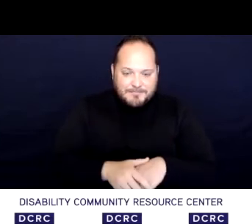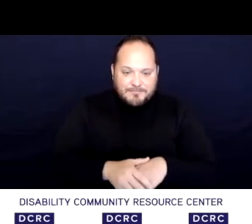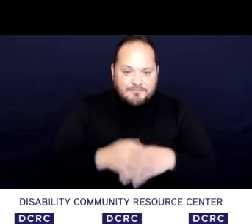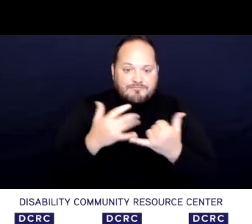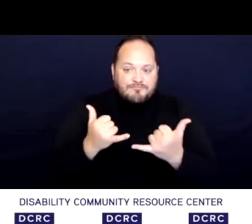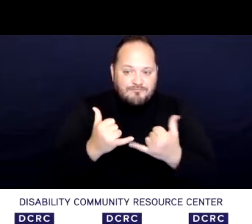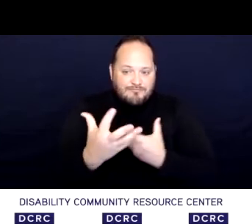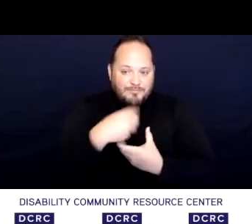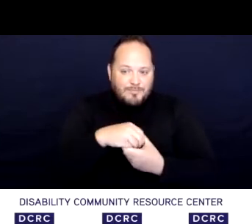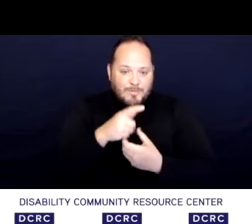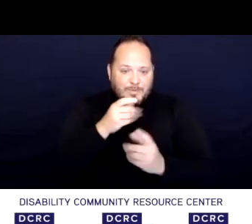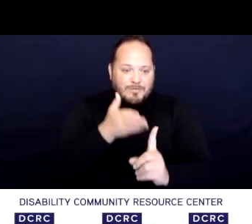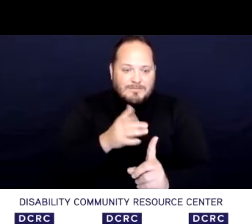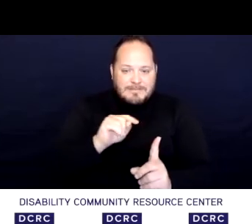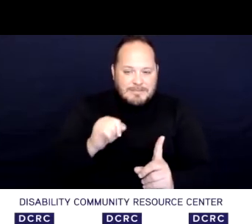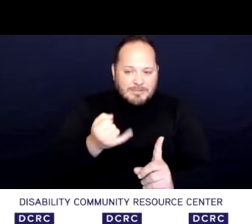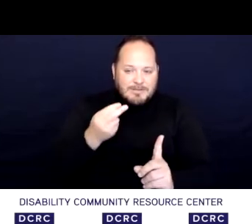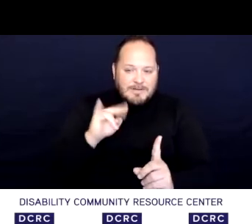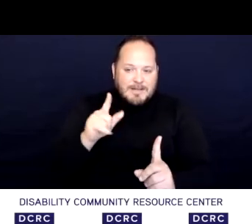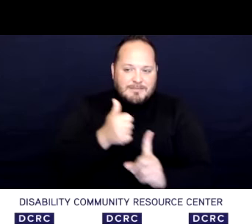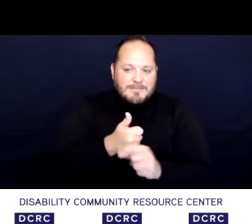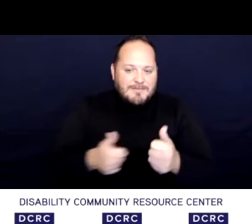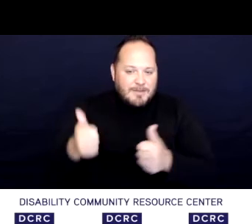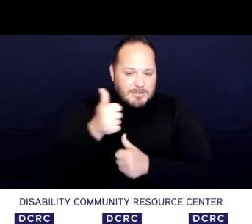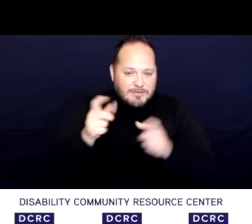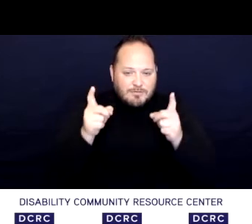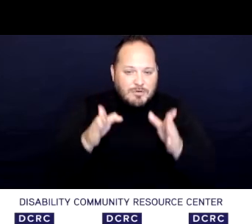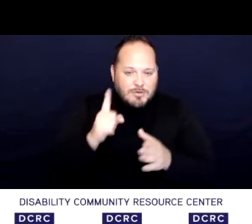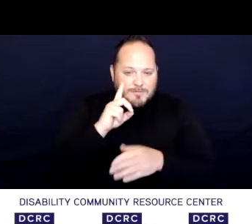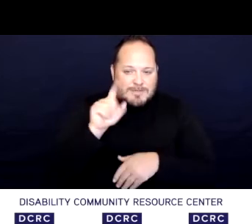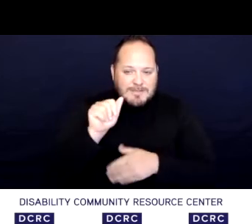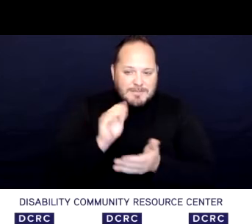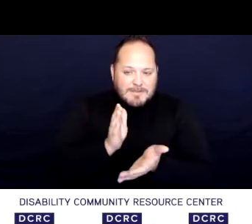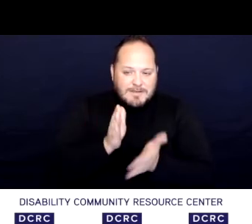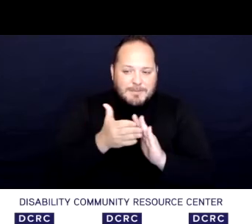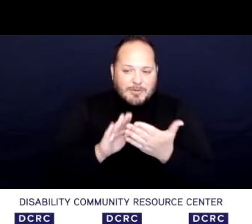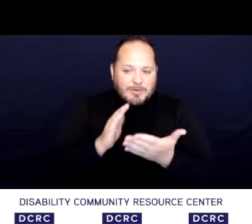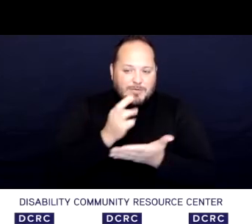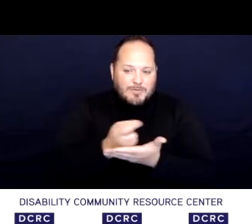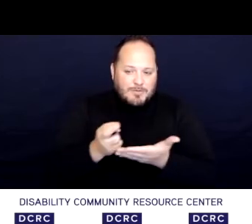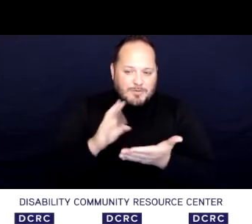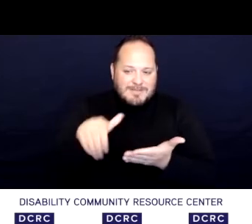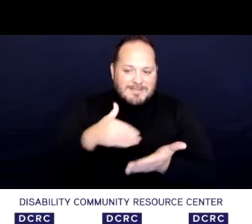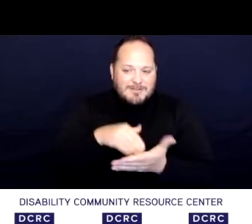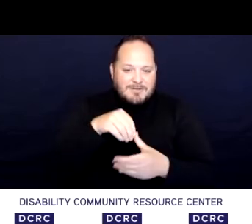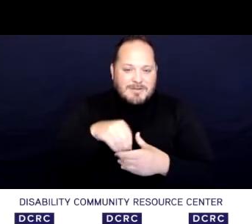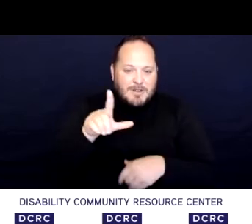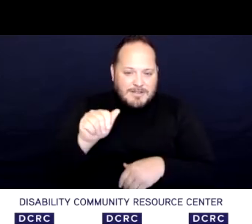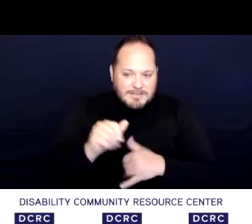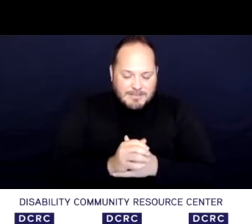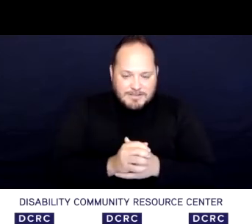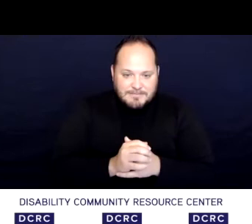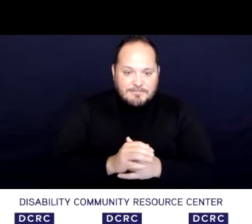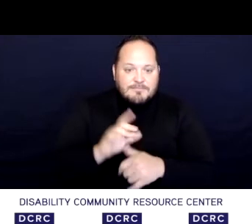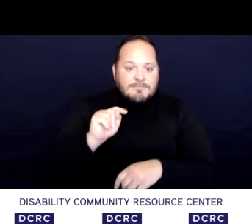featuring TJ Hill, the Executive Director at the Disability Community Resource Center in Los Angeles. And